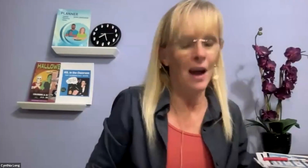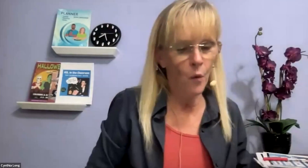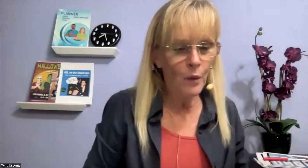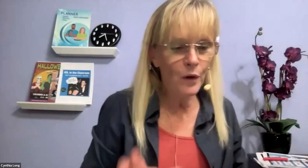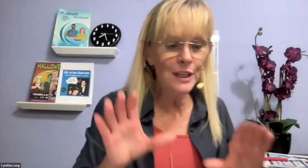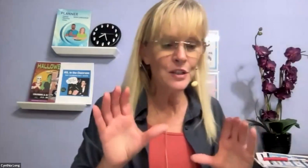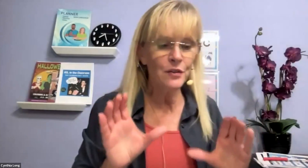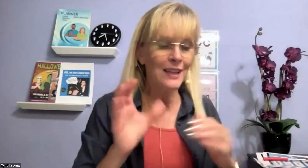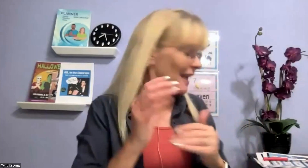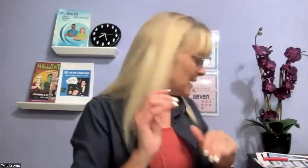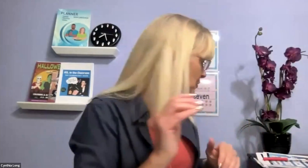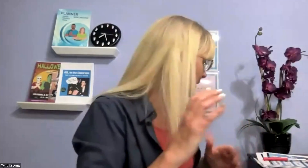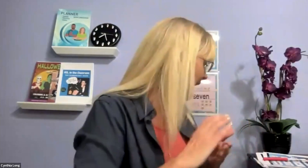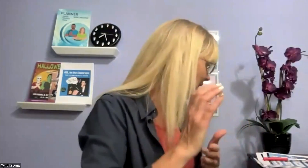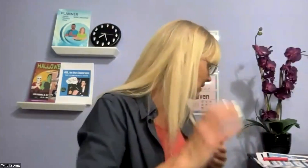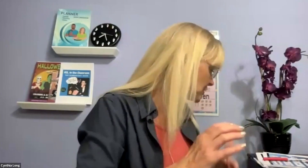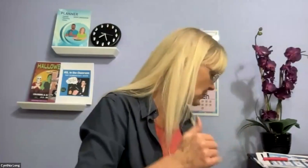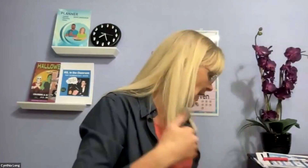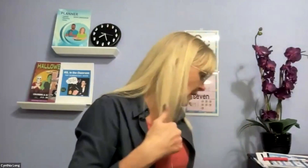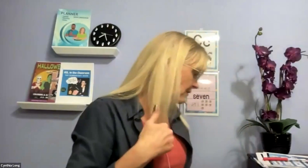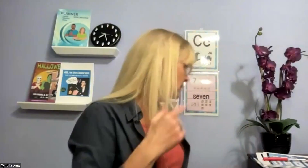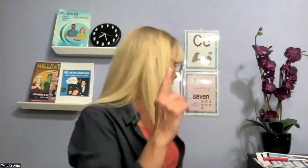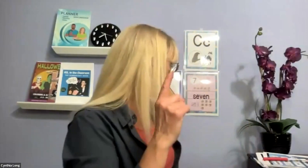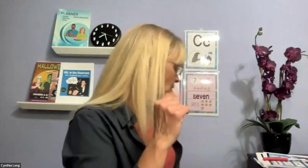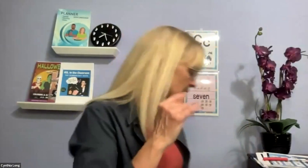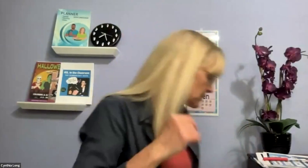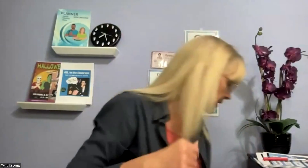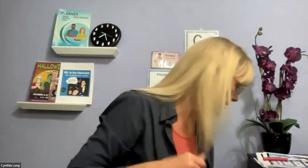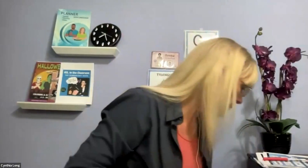what we're going to do for the classroom, the calendar you have, let me show you this one here.